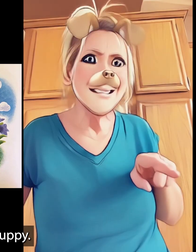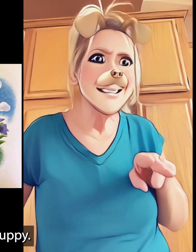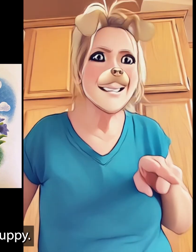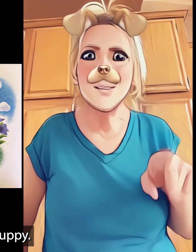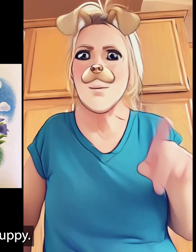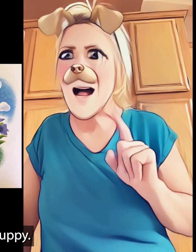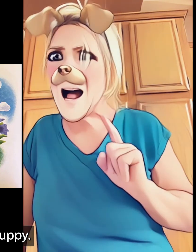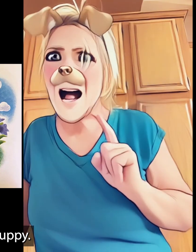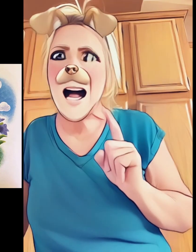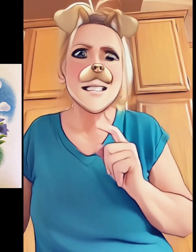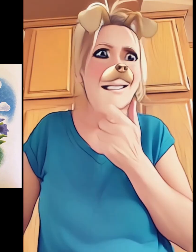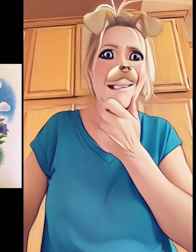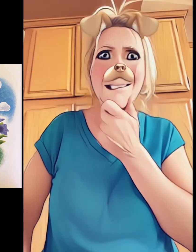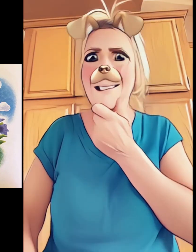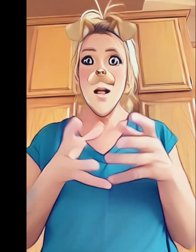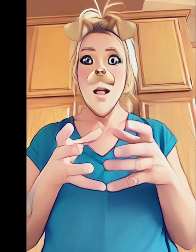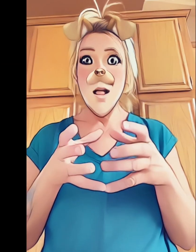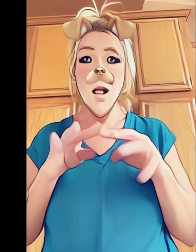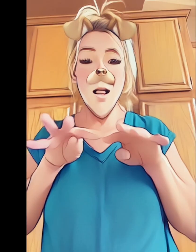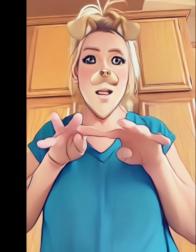puppy.